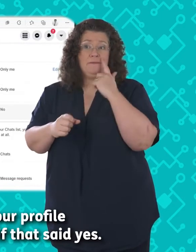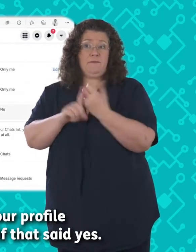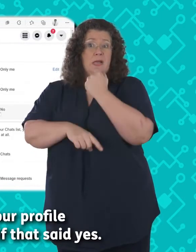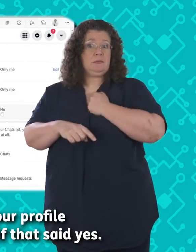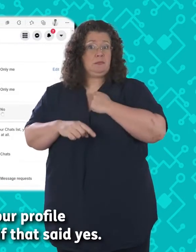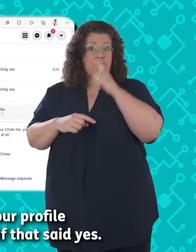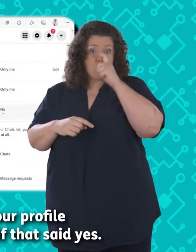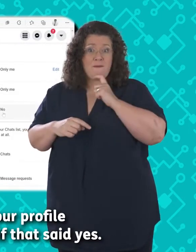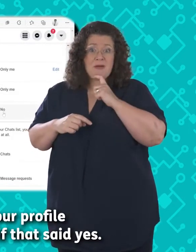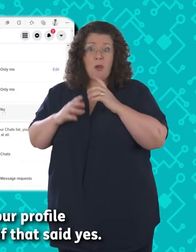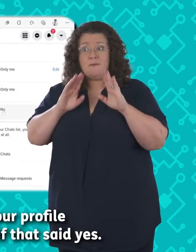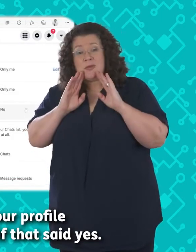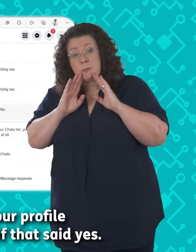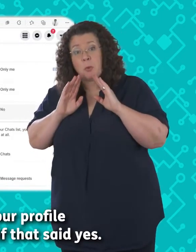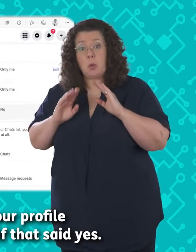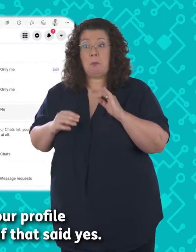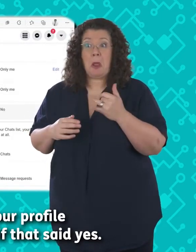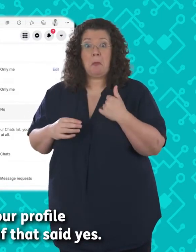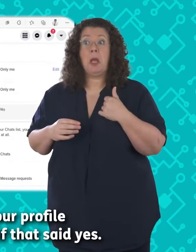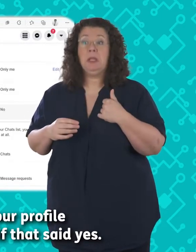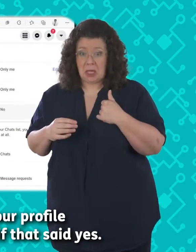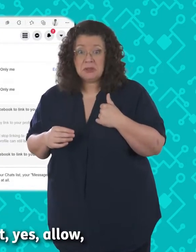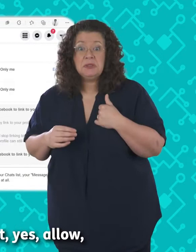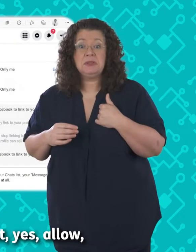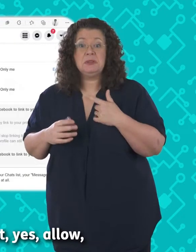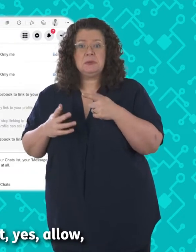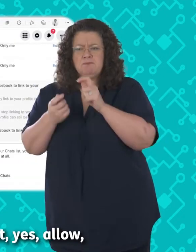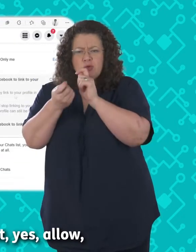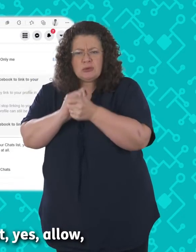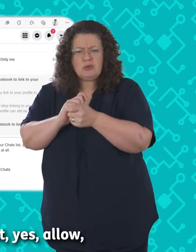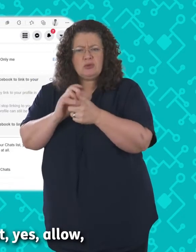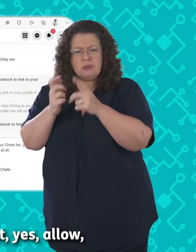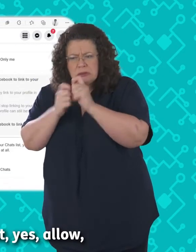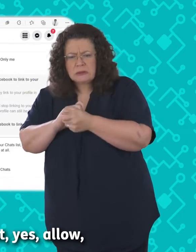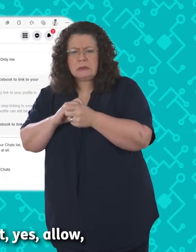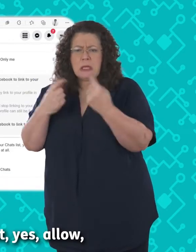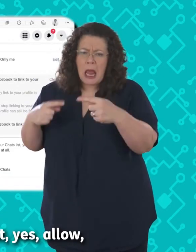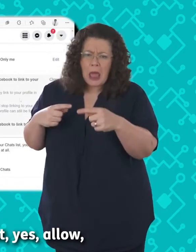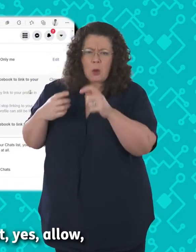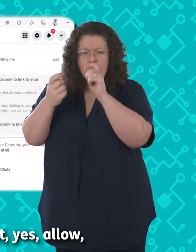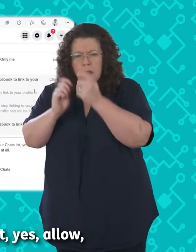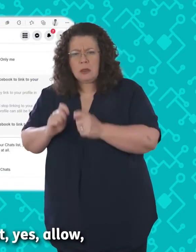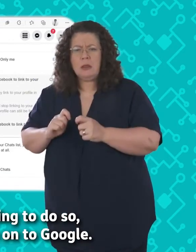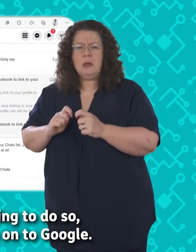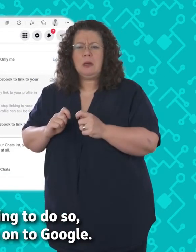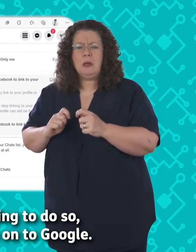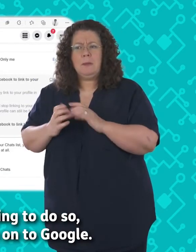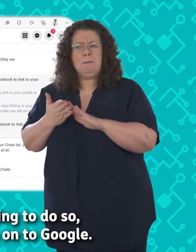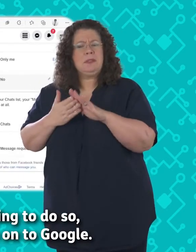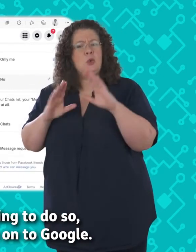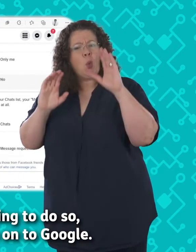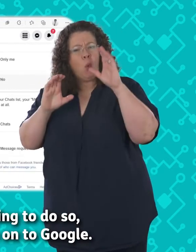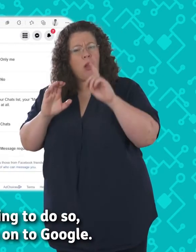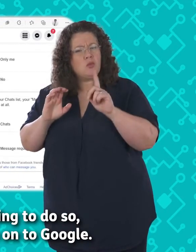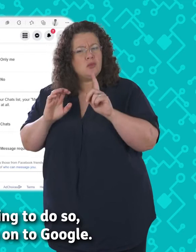your profile. If that said yes, so if I change that to yes, allow, which I'm not going to